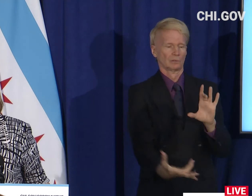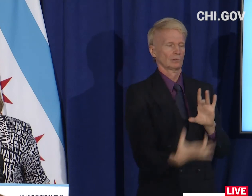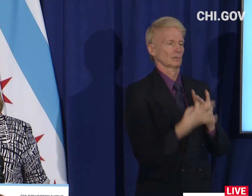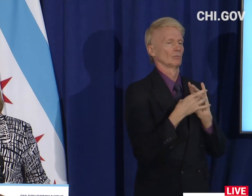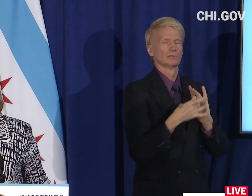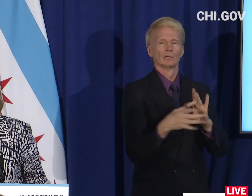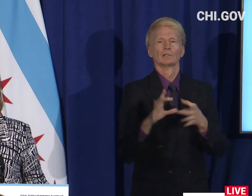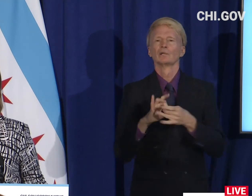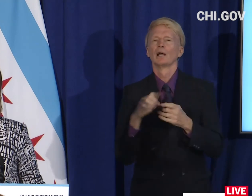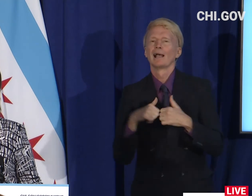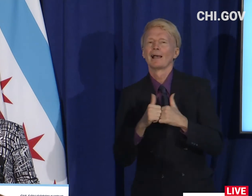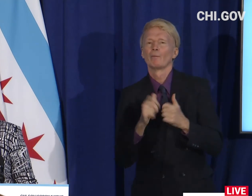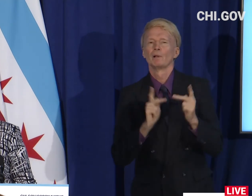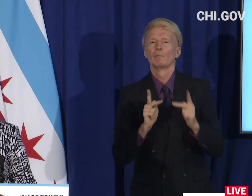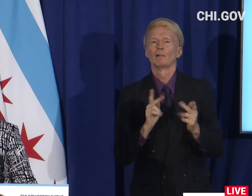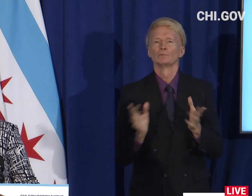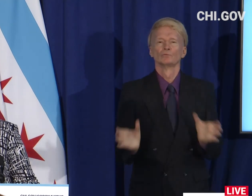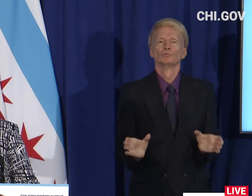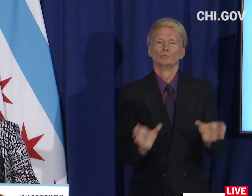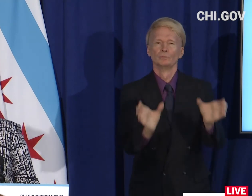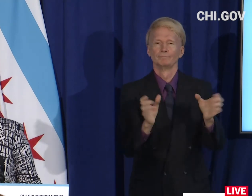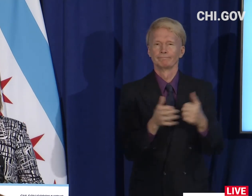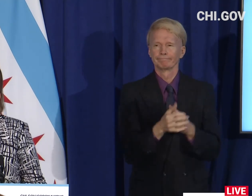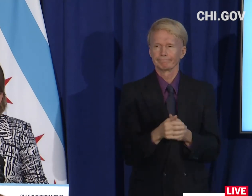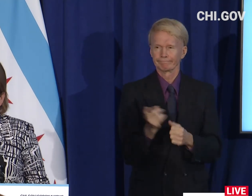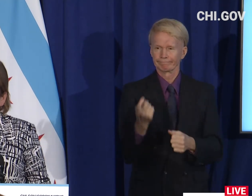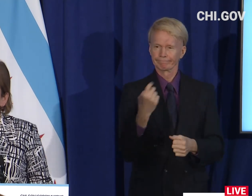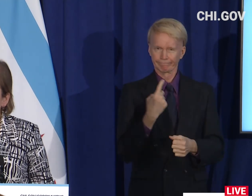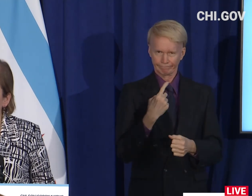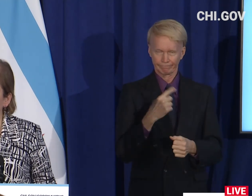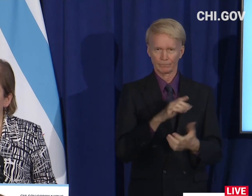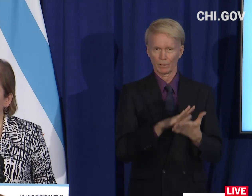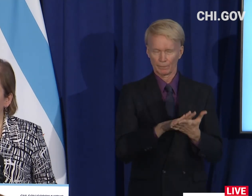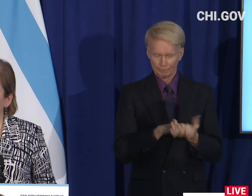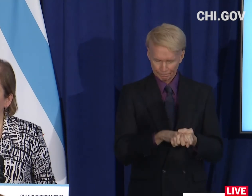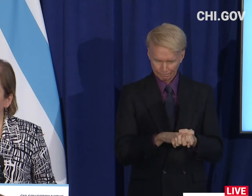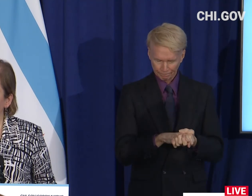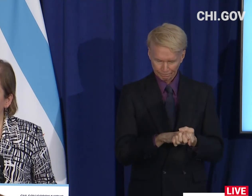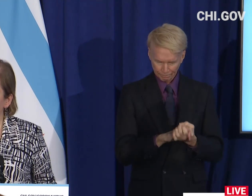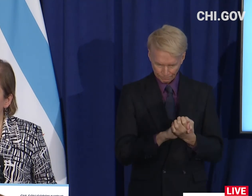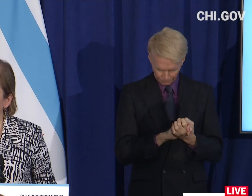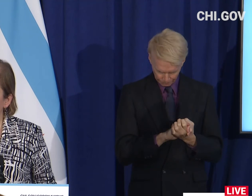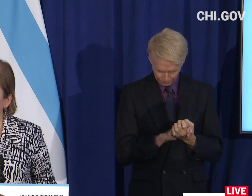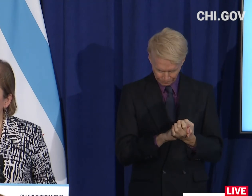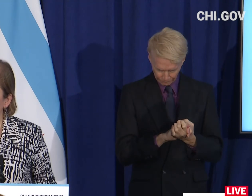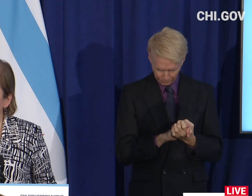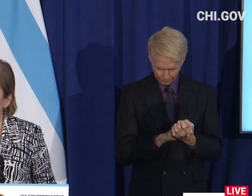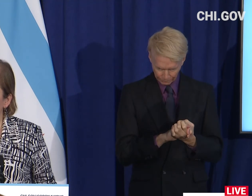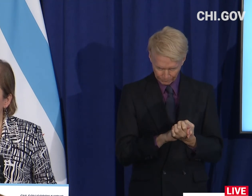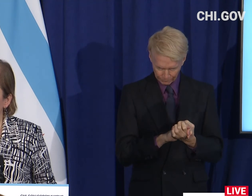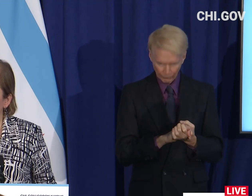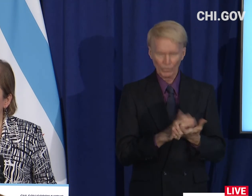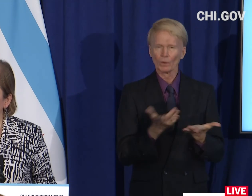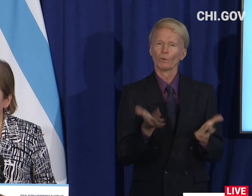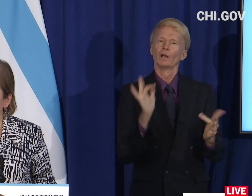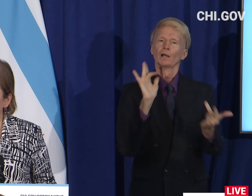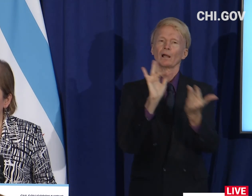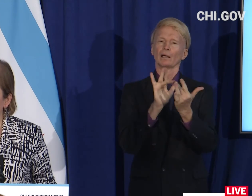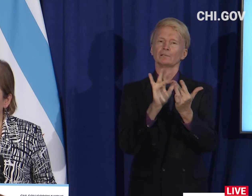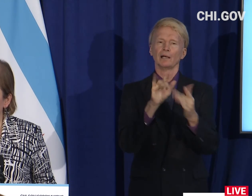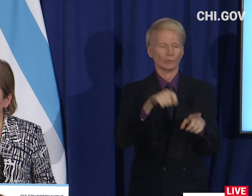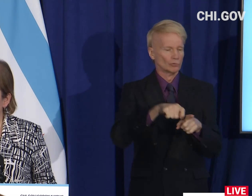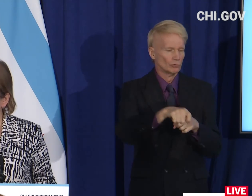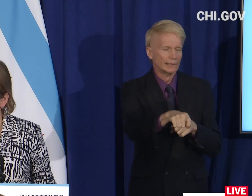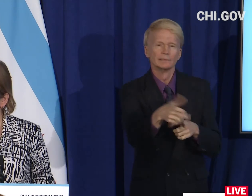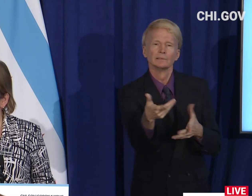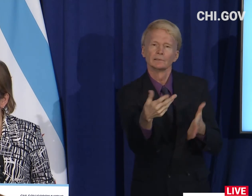similar question from Mark Conkle. He says, asking you specifically to explain what the contact tracing shows about the difference